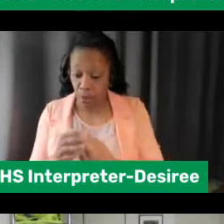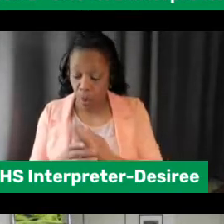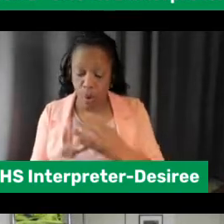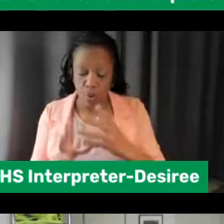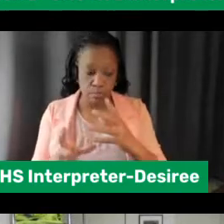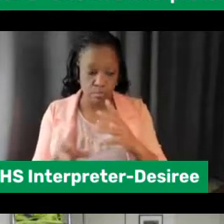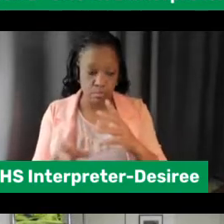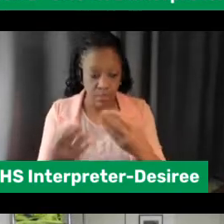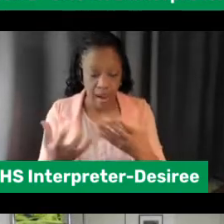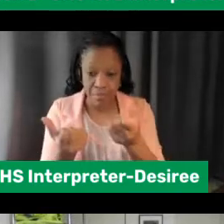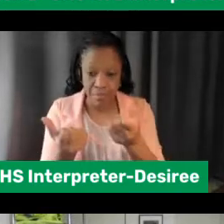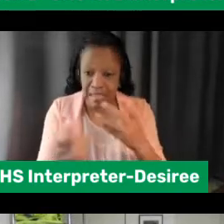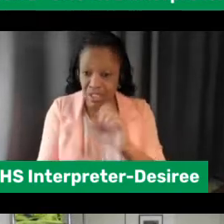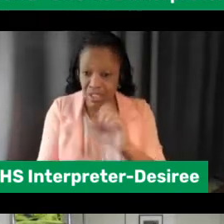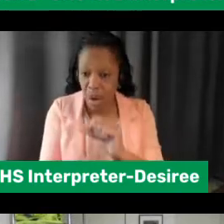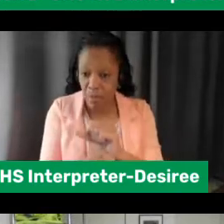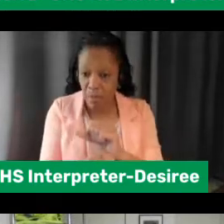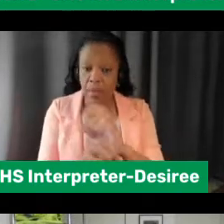service to our community,